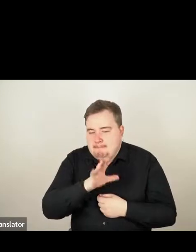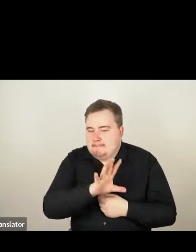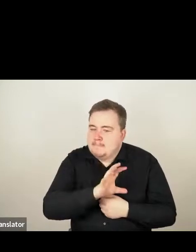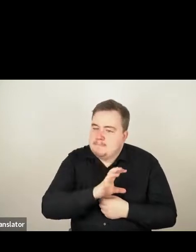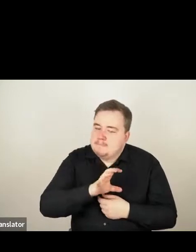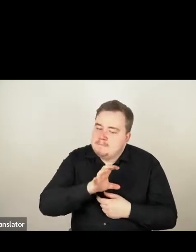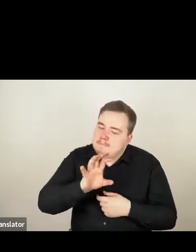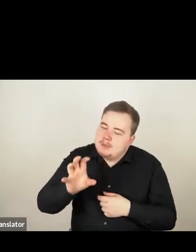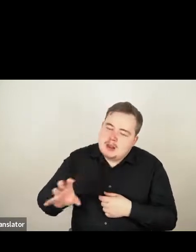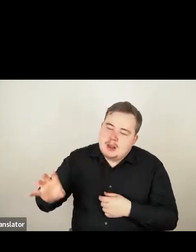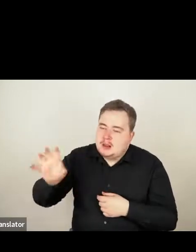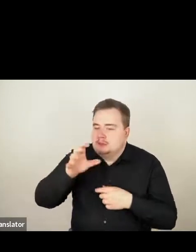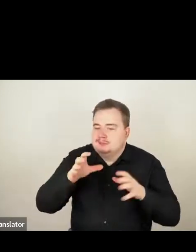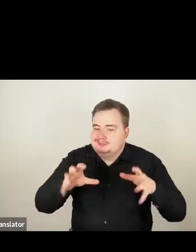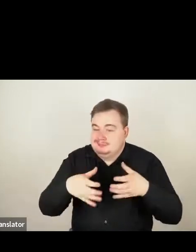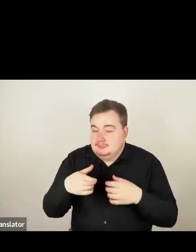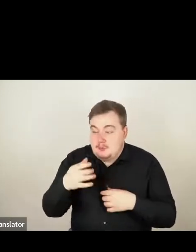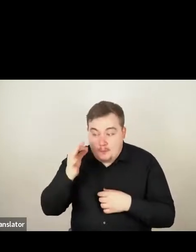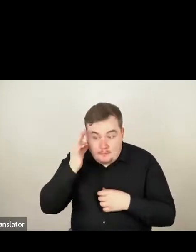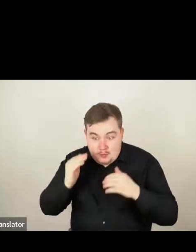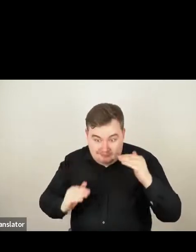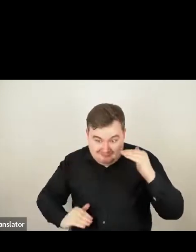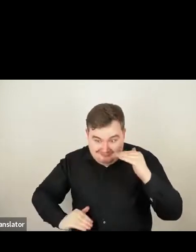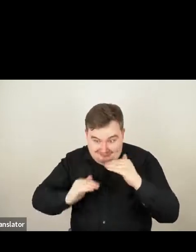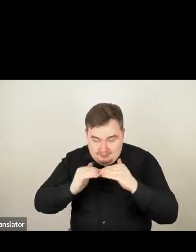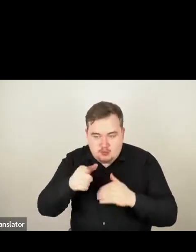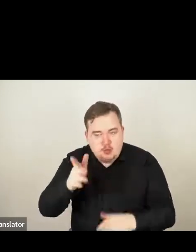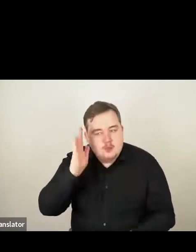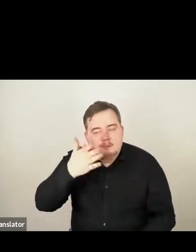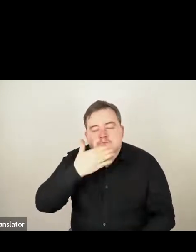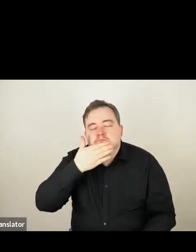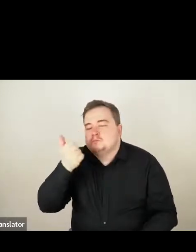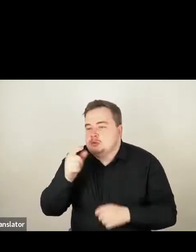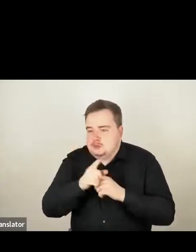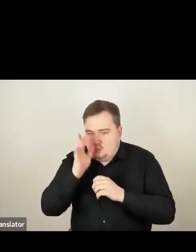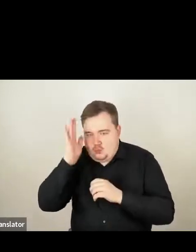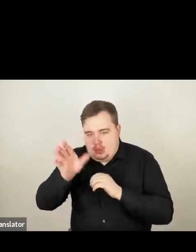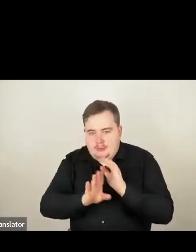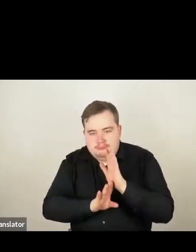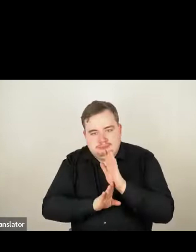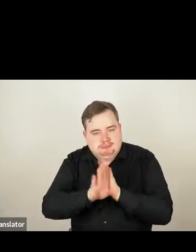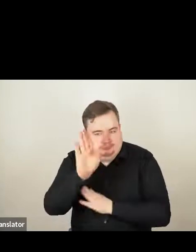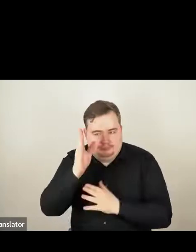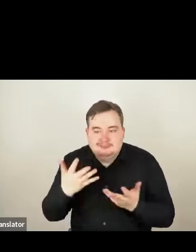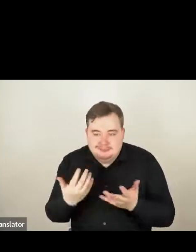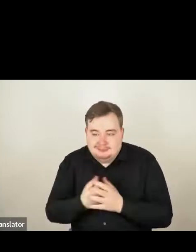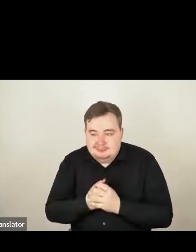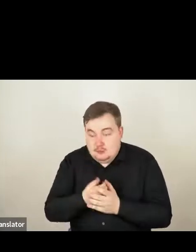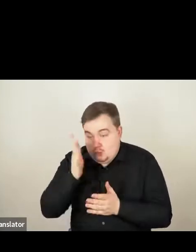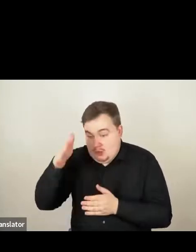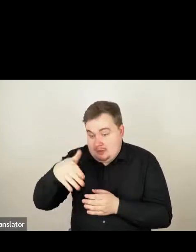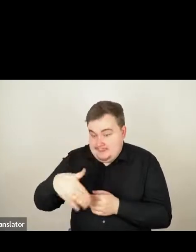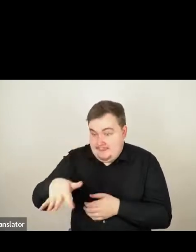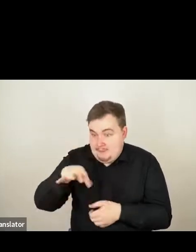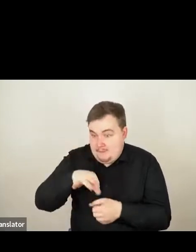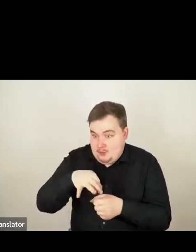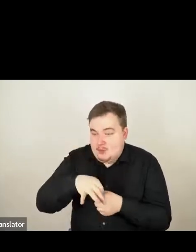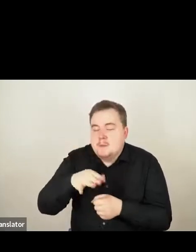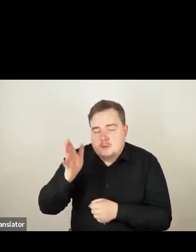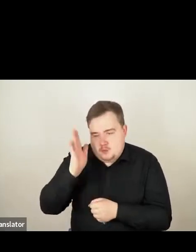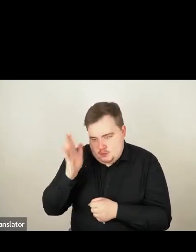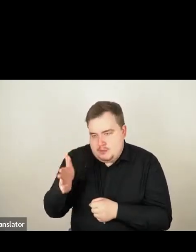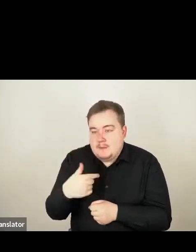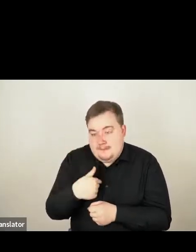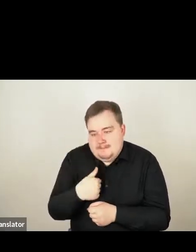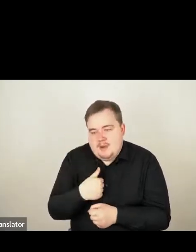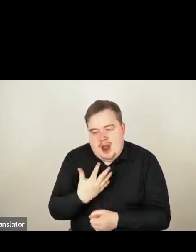a political bounce from this. They will get more people elected. And we have statistics for that. And I'm not